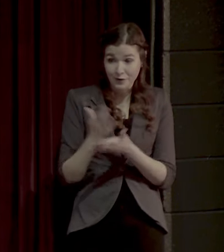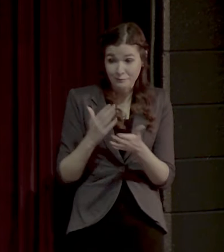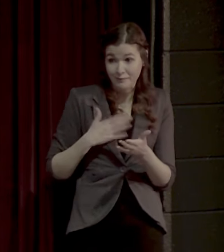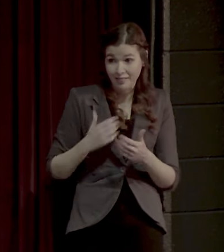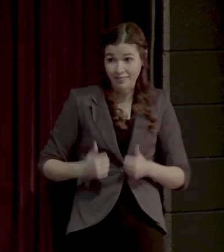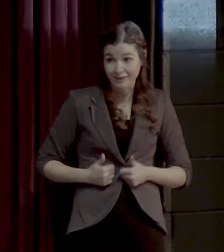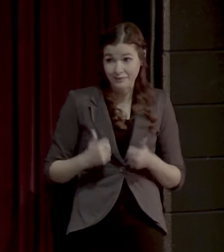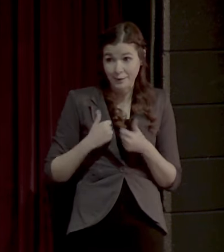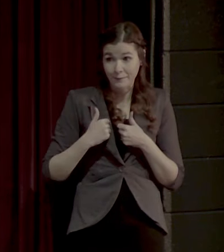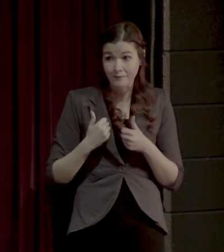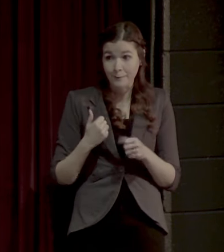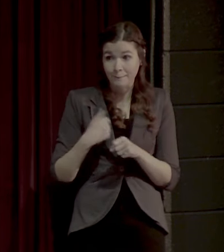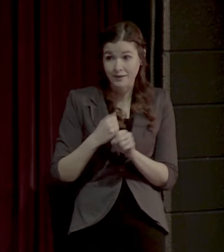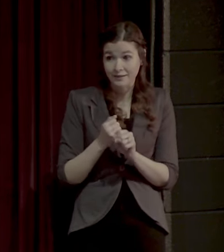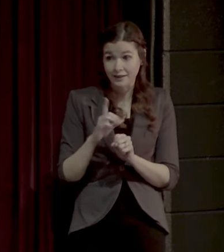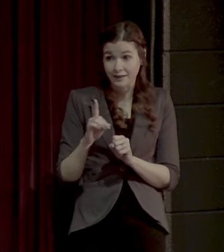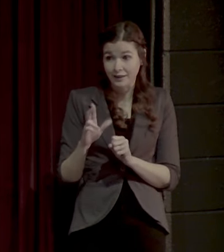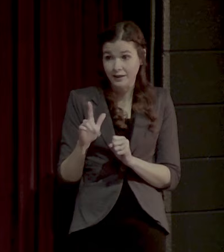Region experience memorable.